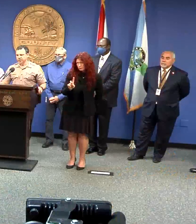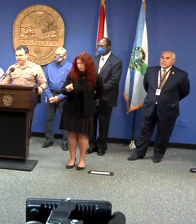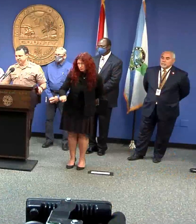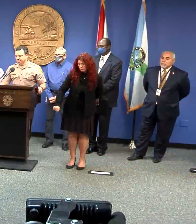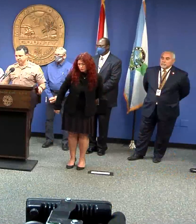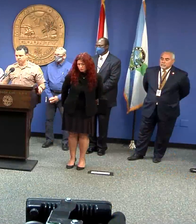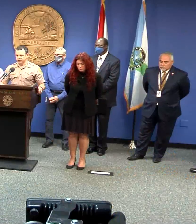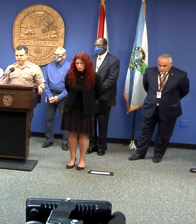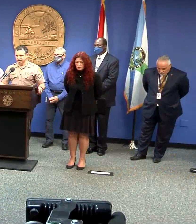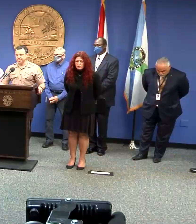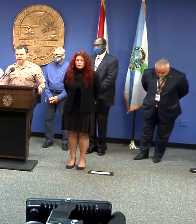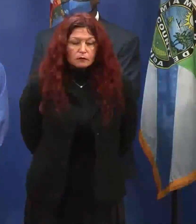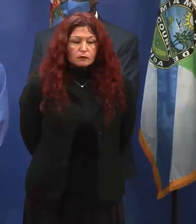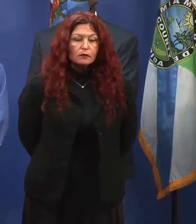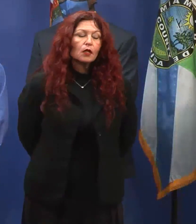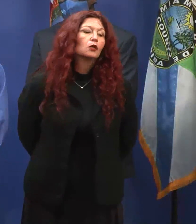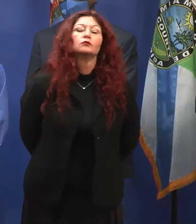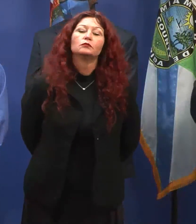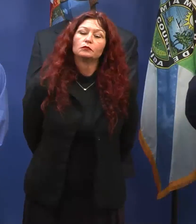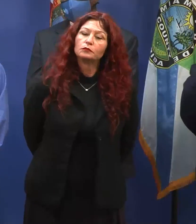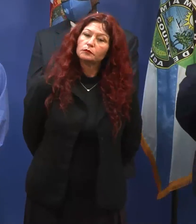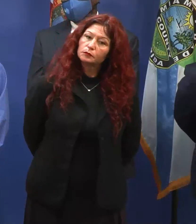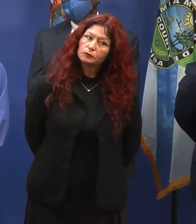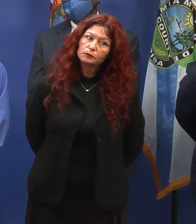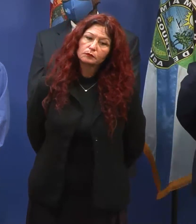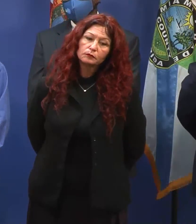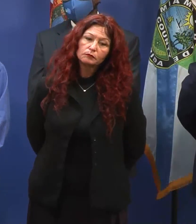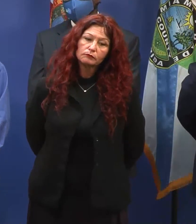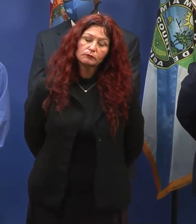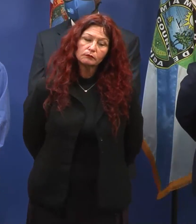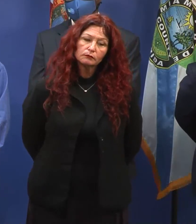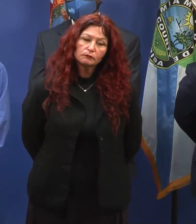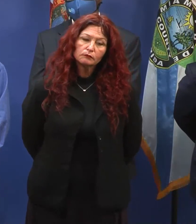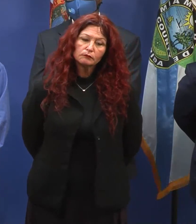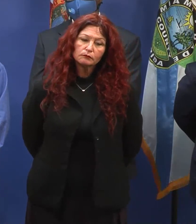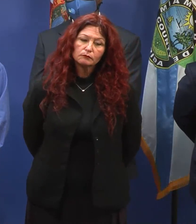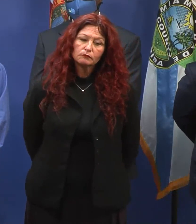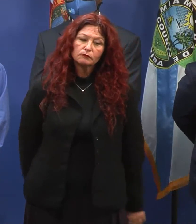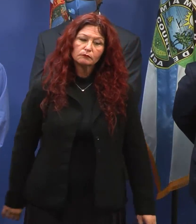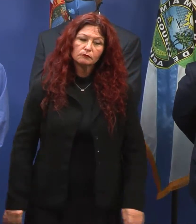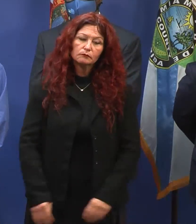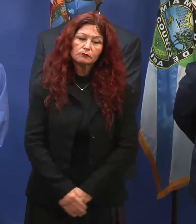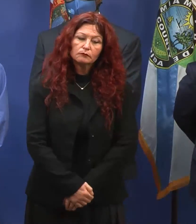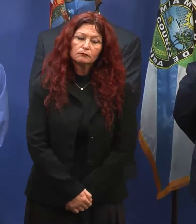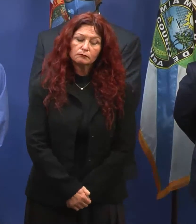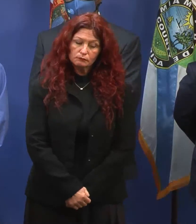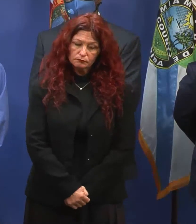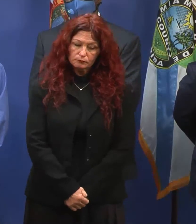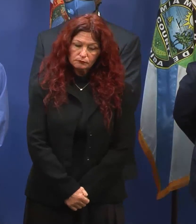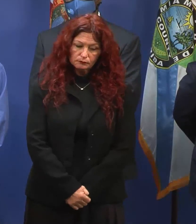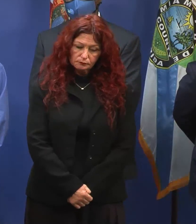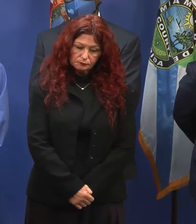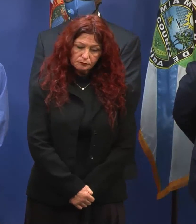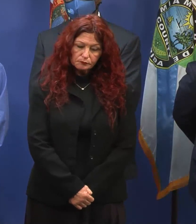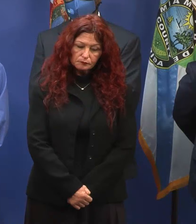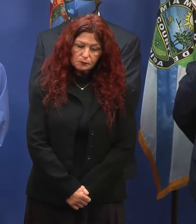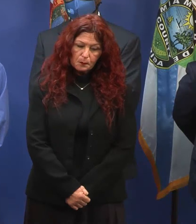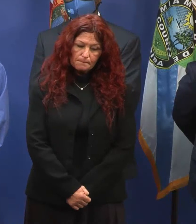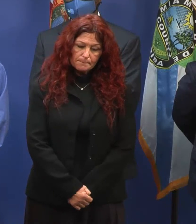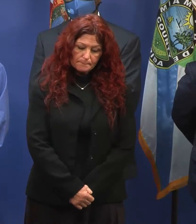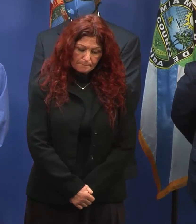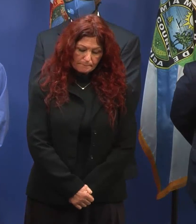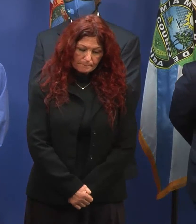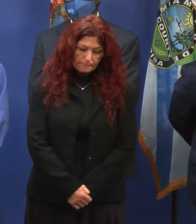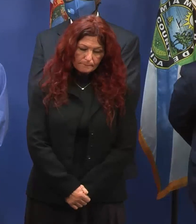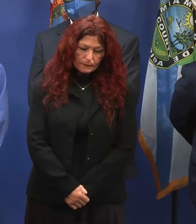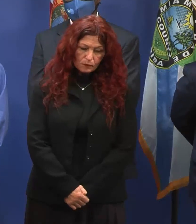Sí, los detectives de homicidio están trabajando, estamos procesando el carro. La comunidad nos ha dado mucha información que nos ha ayudado. Todavía